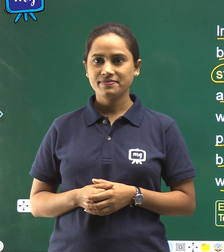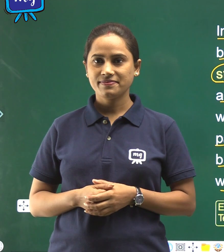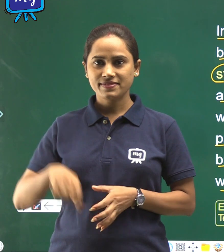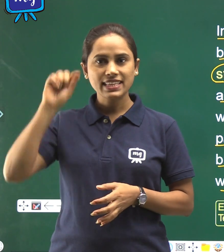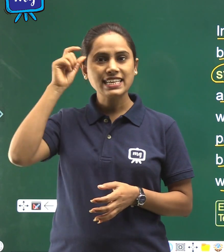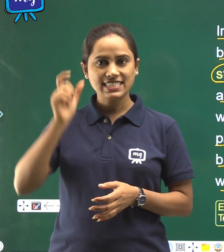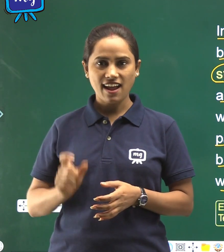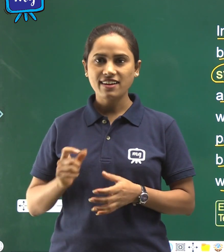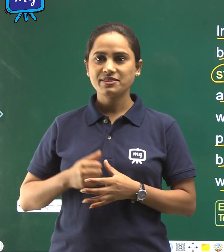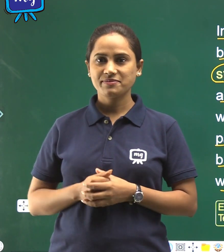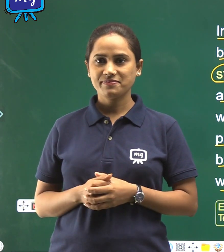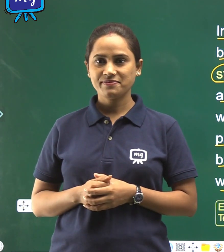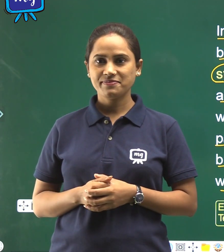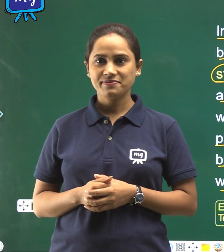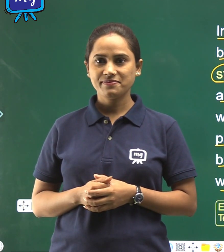start,